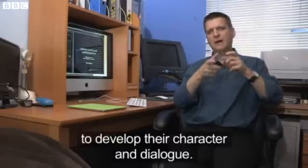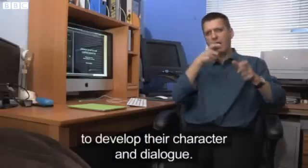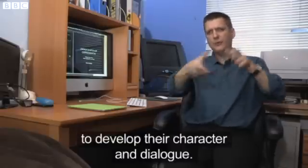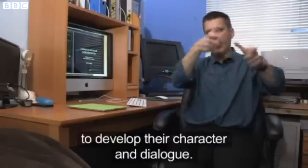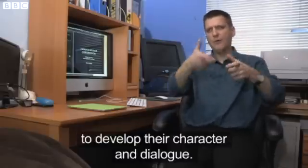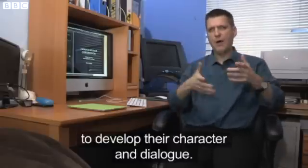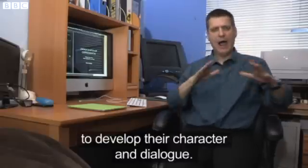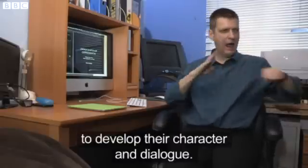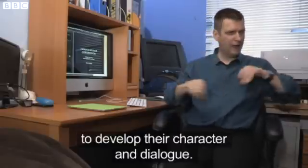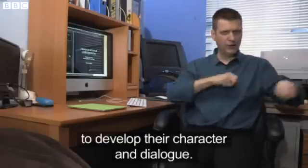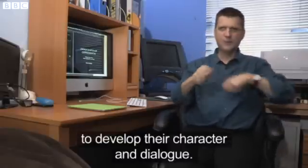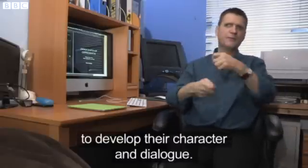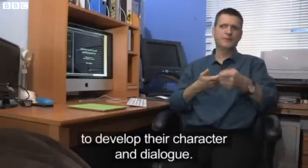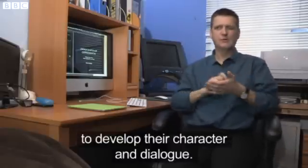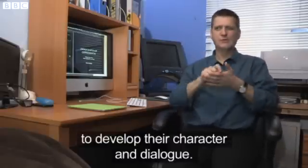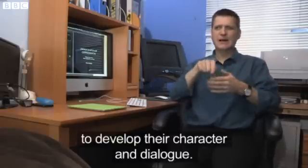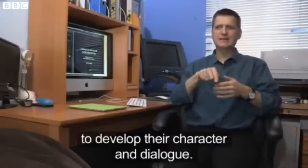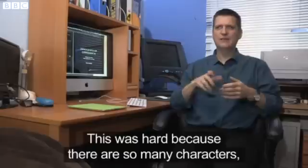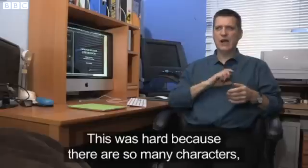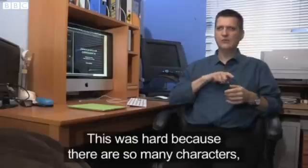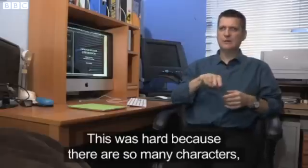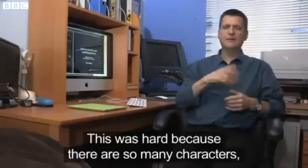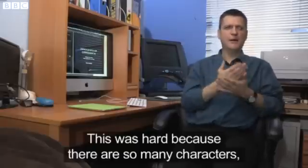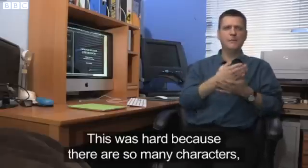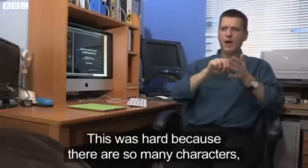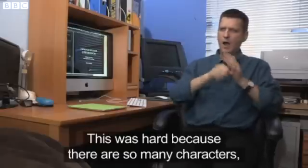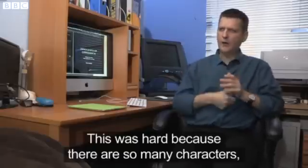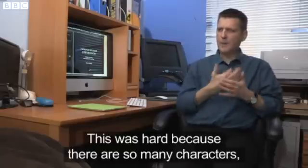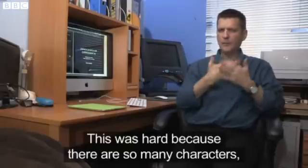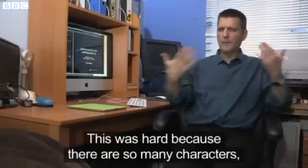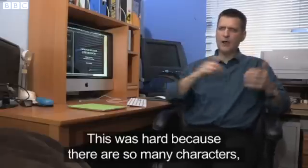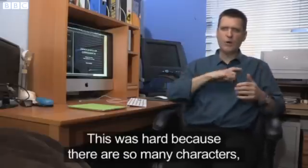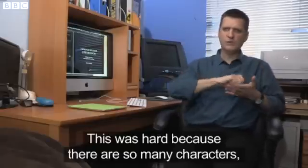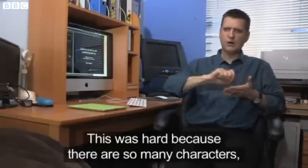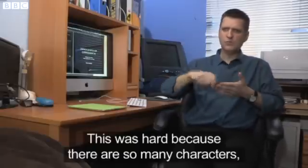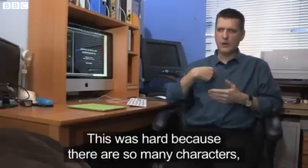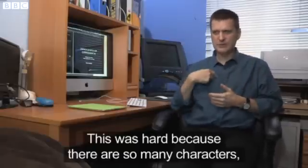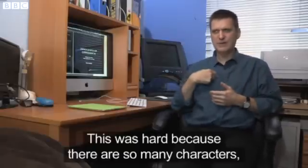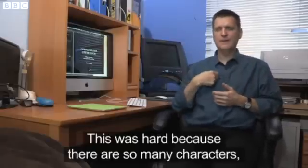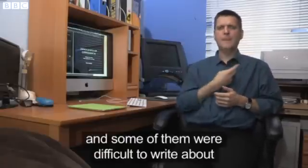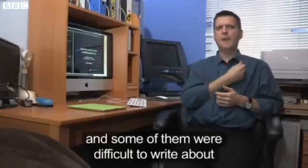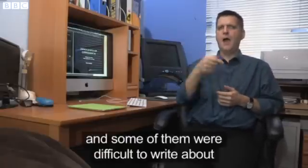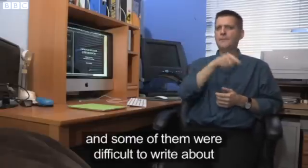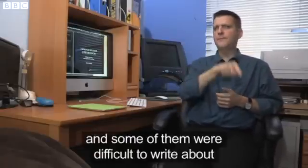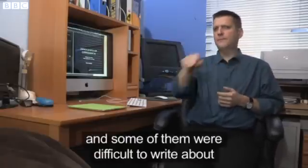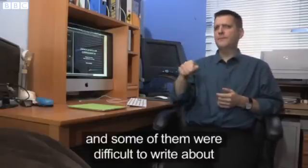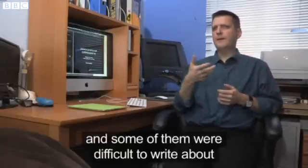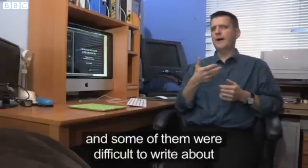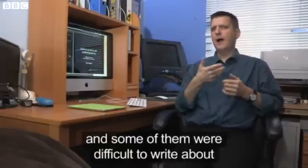their character and dialogue. This was hard, because there are so many characters, and some of